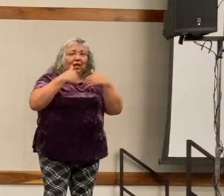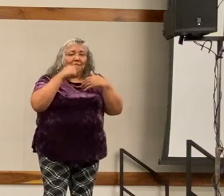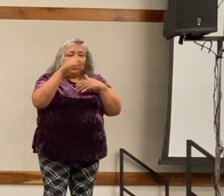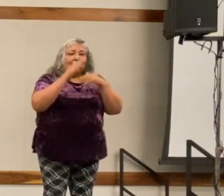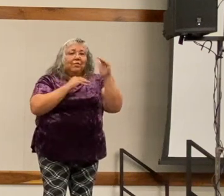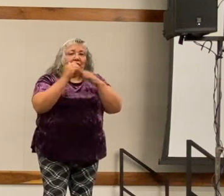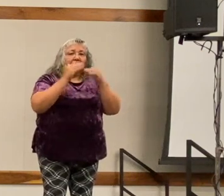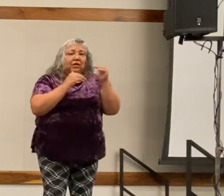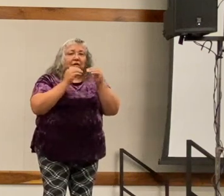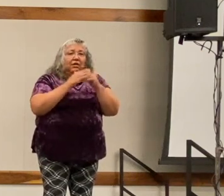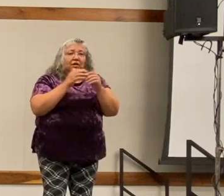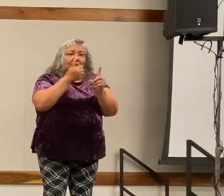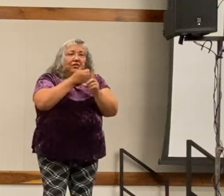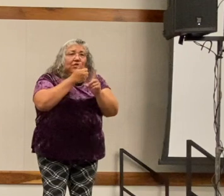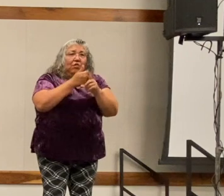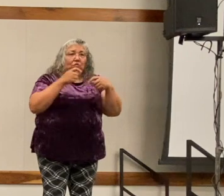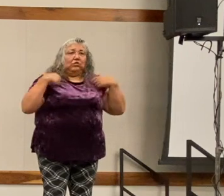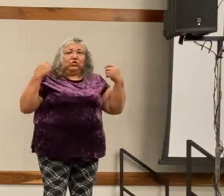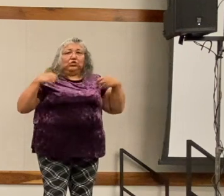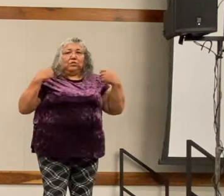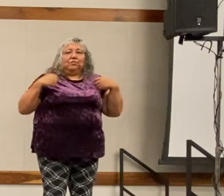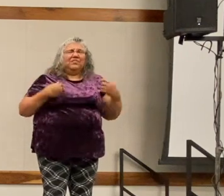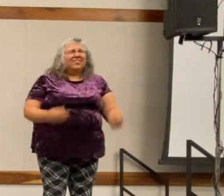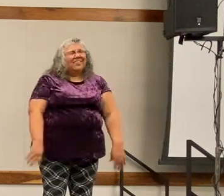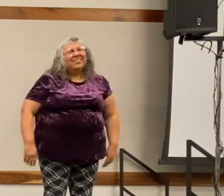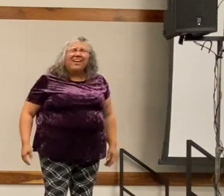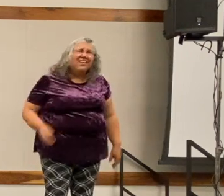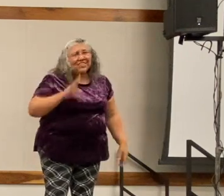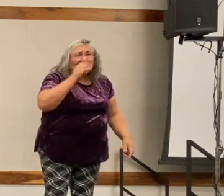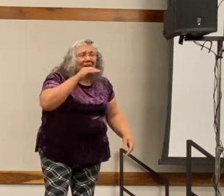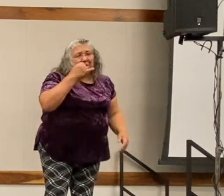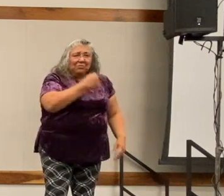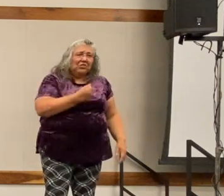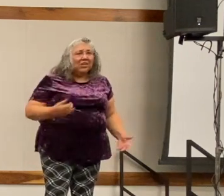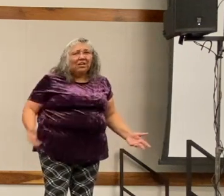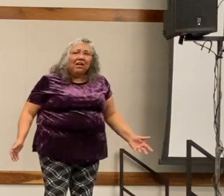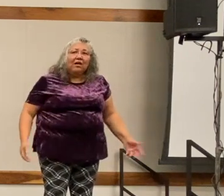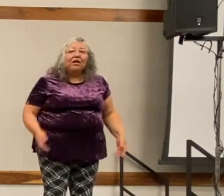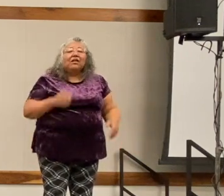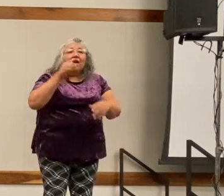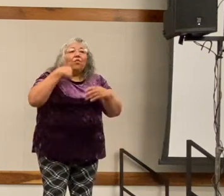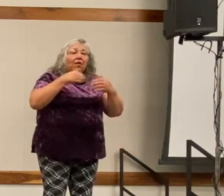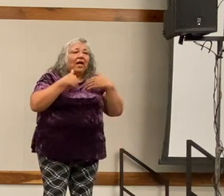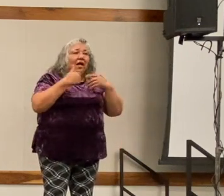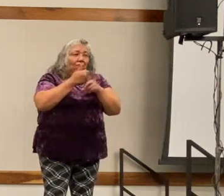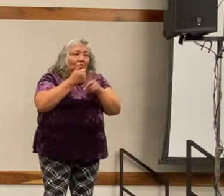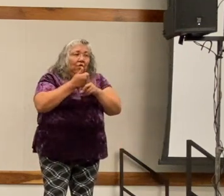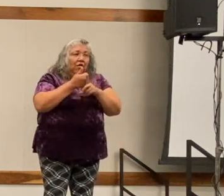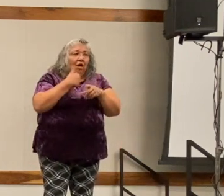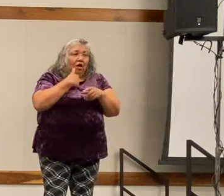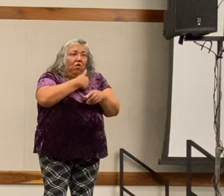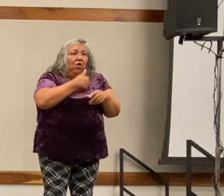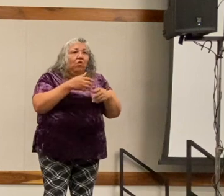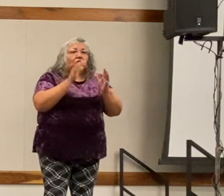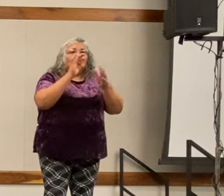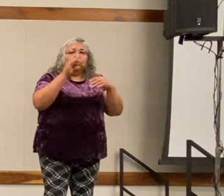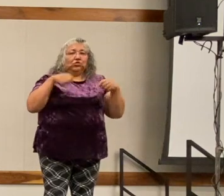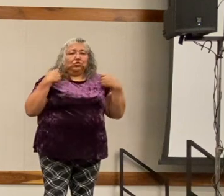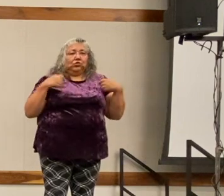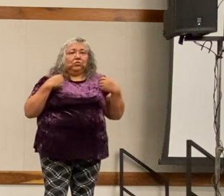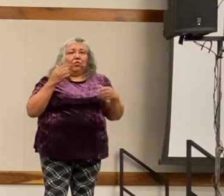building will have its own gymnasium. Shut up, Jason. What are you talking about? Your own gymnasium. Yes, we will. In fact, we will